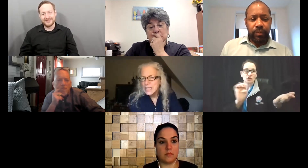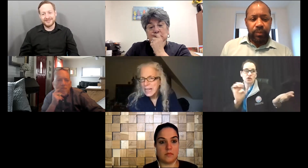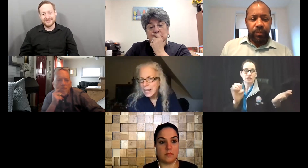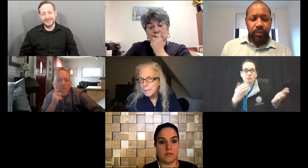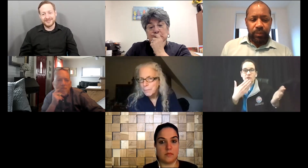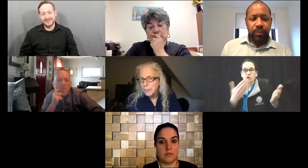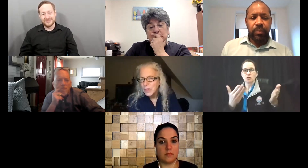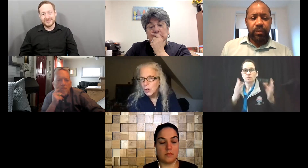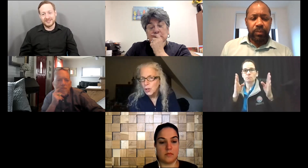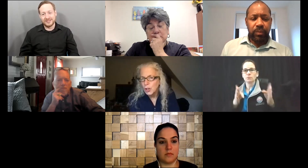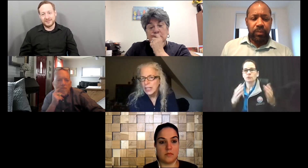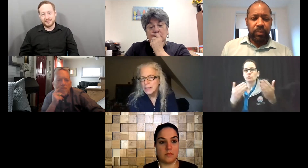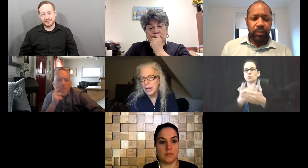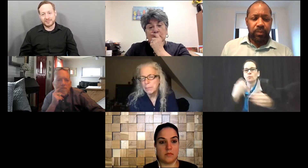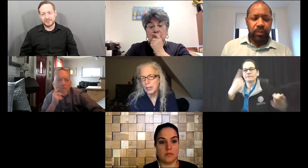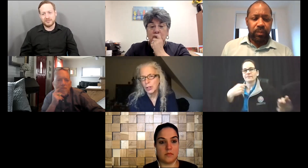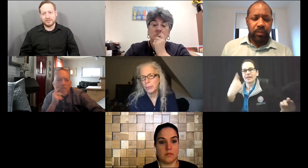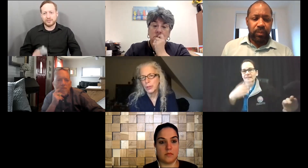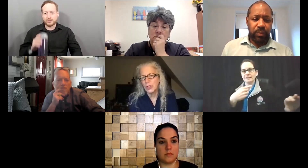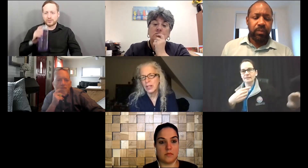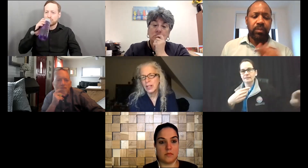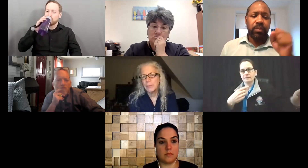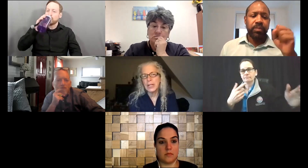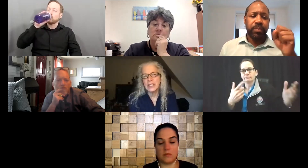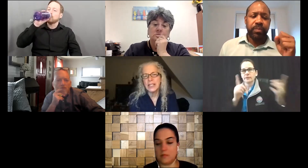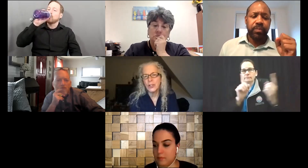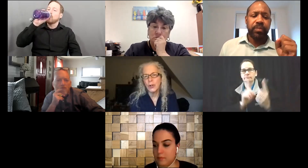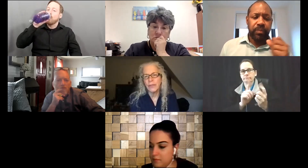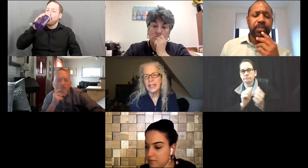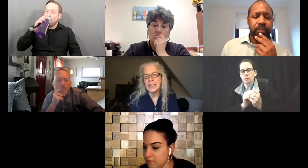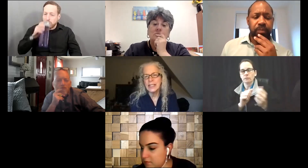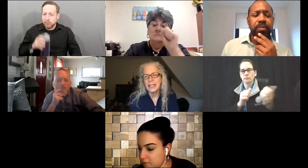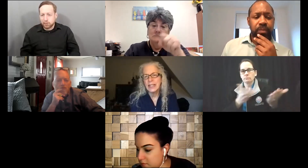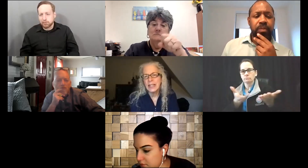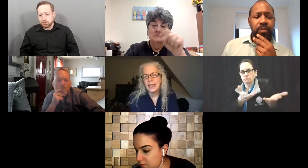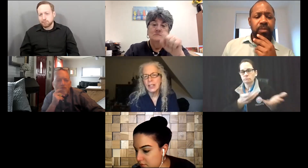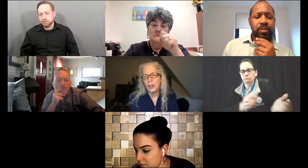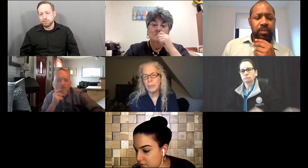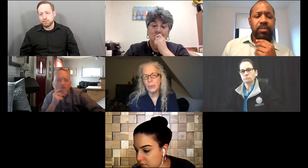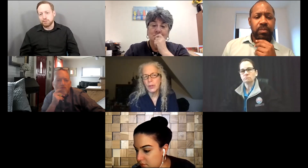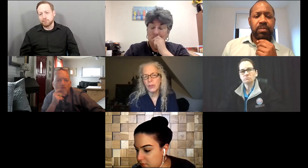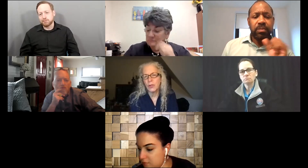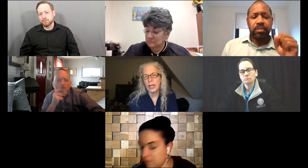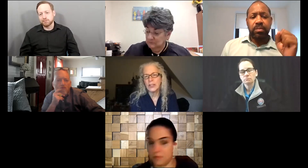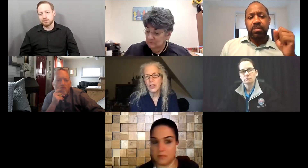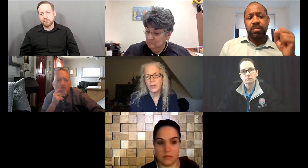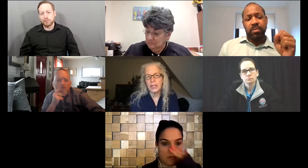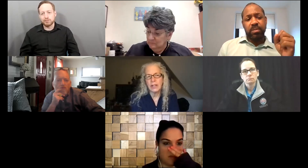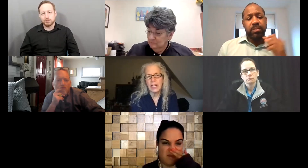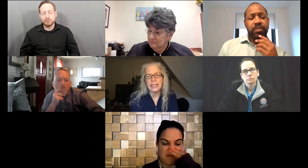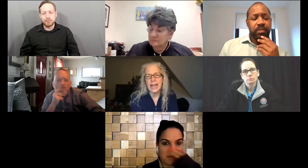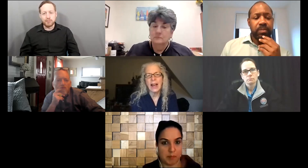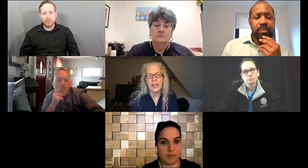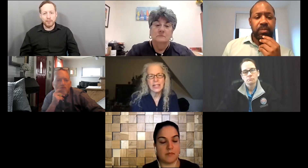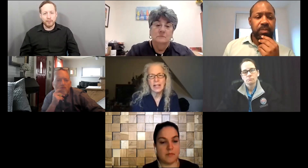Pam is saying Ernest might be a good person because he is a new face. He could meet with Ernesto and